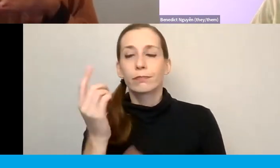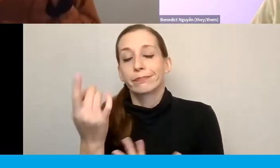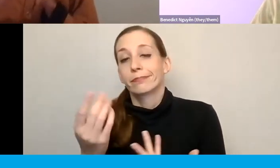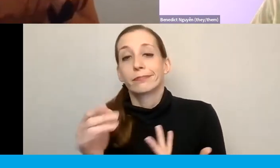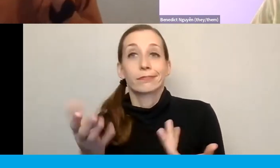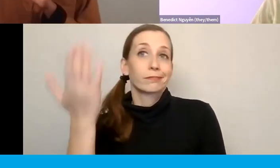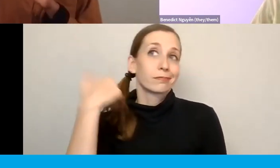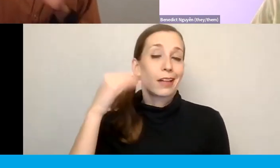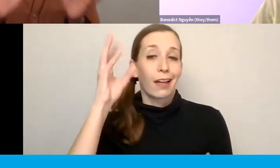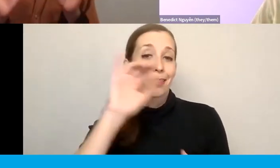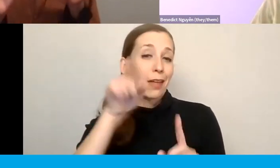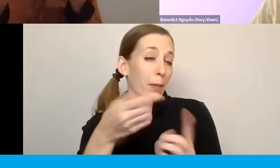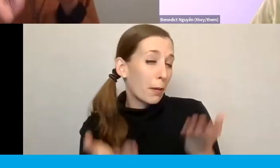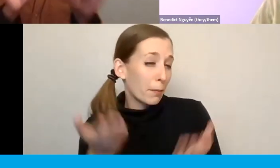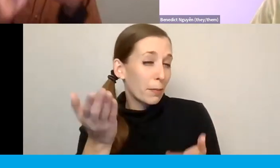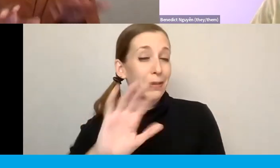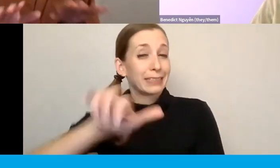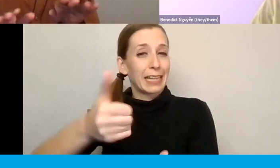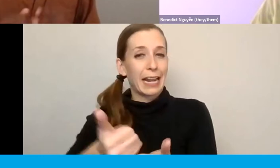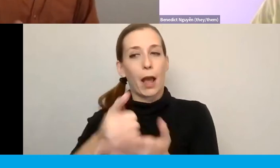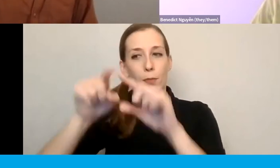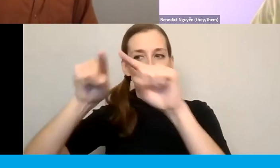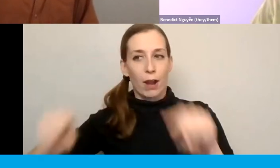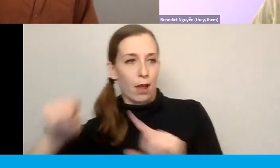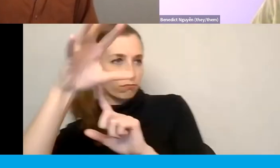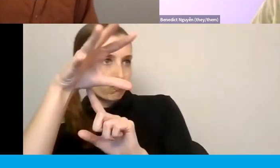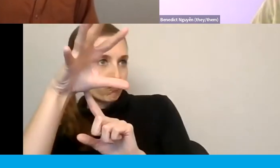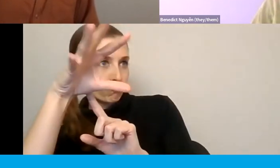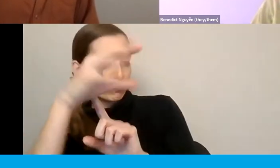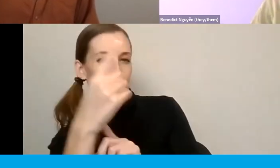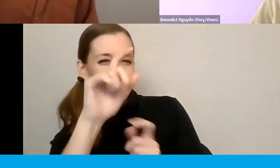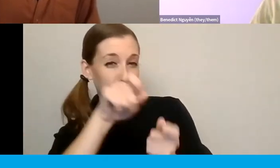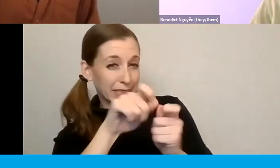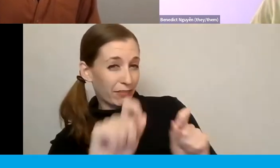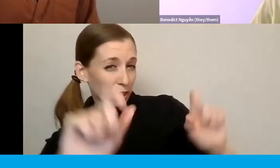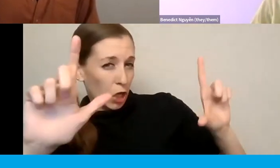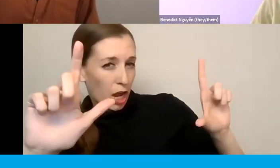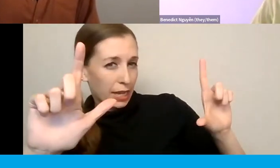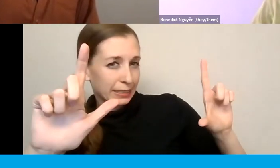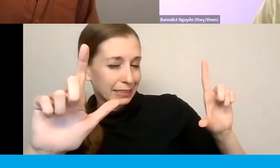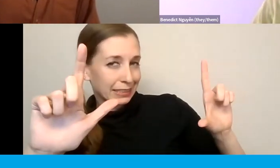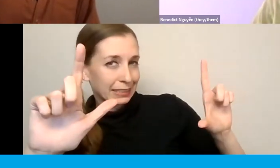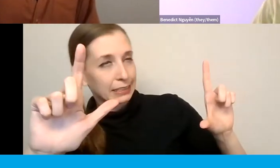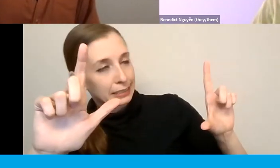specific shots of certain sections, which there are shards of that in the documentary. But for the most part,